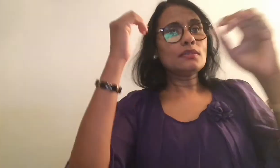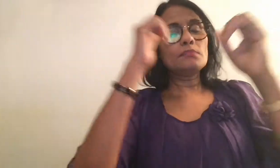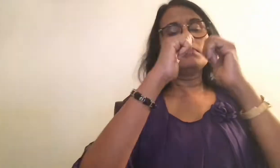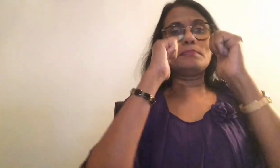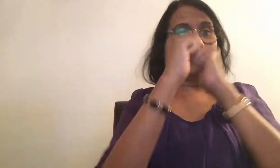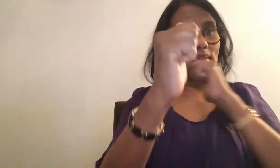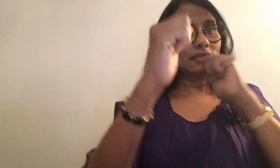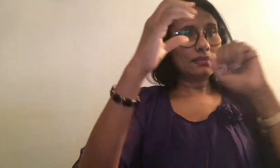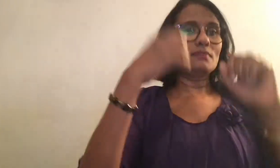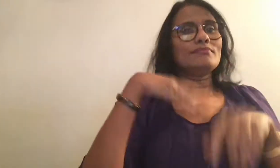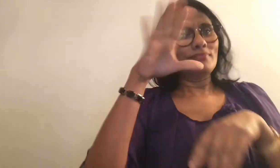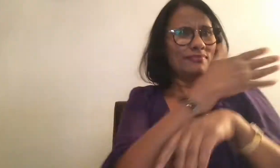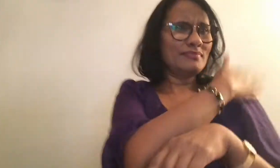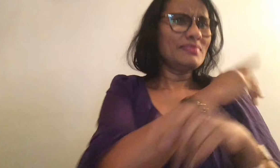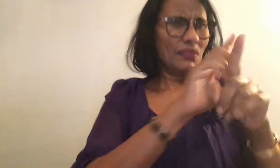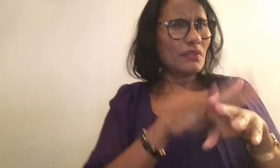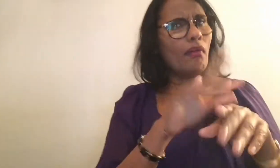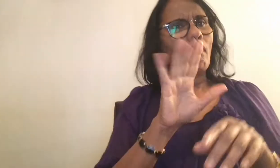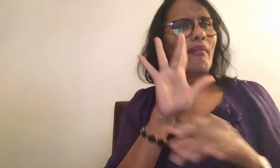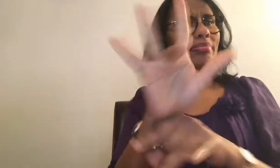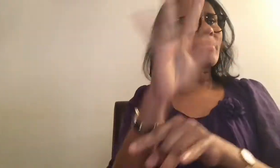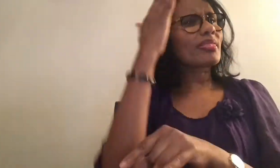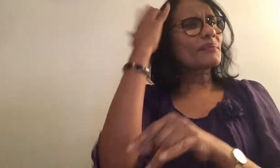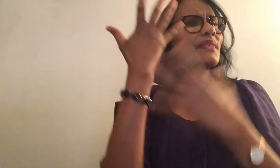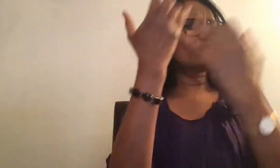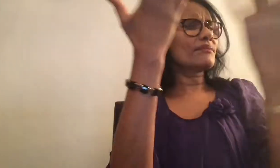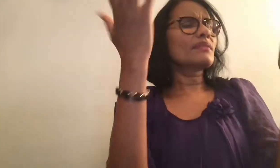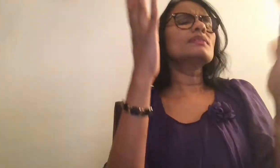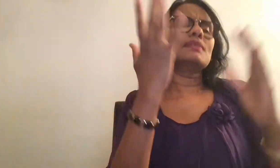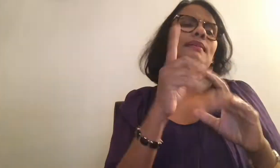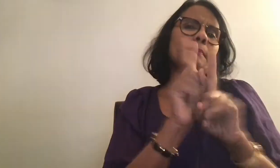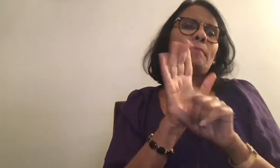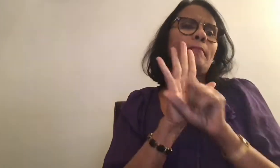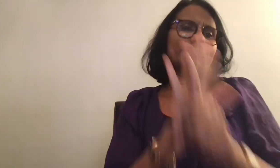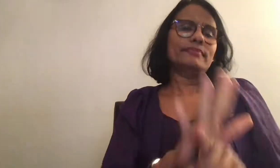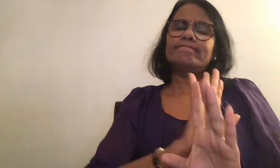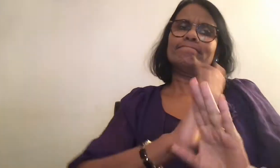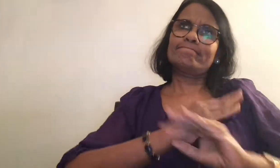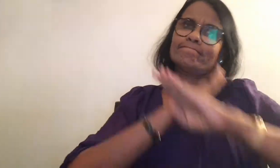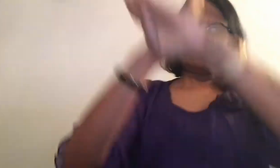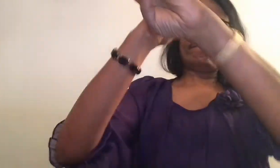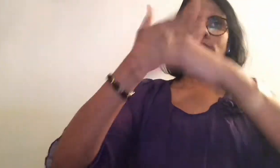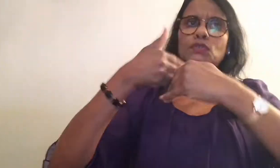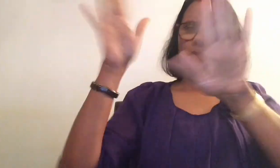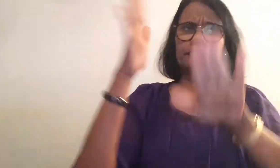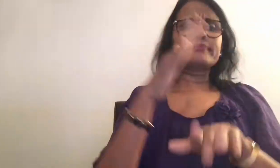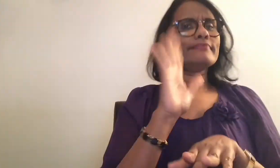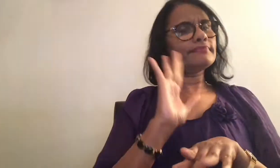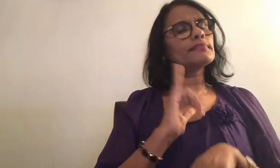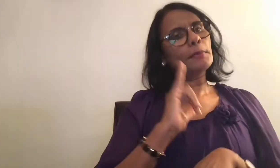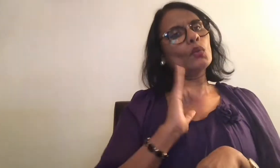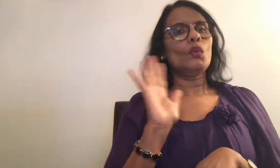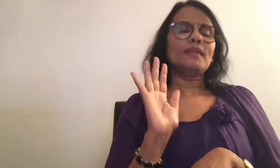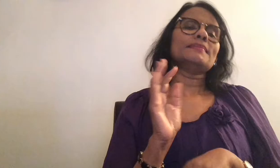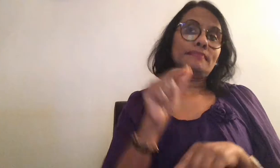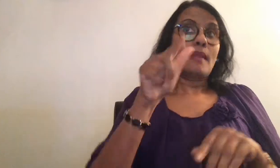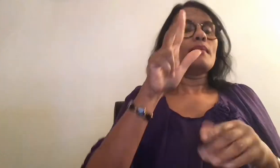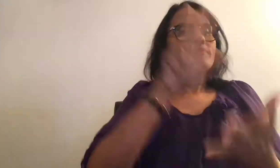she's so much happier, which is great. She does need to wear the cone, but she can't get to the incision. How long does she have to live home? Ideally, until we take the sutures out, which will be 10 days from when we